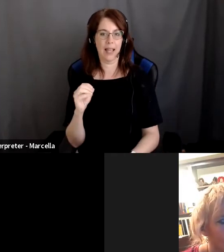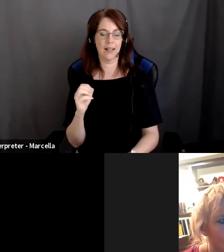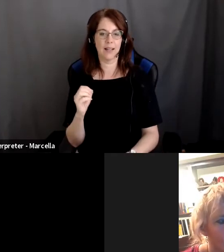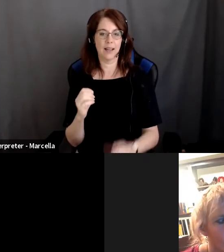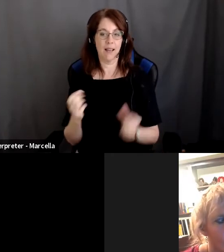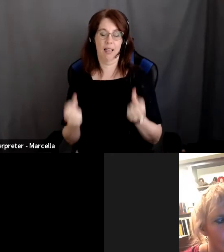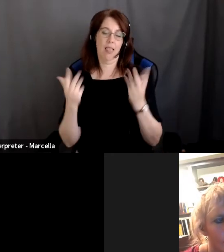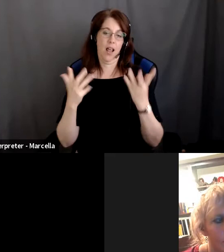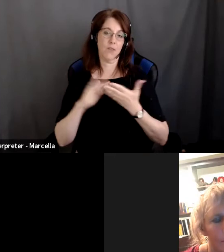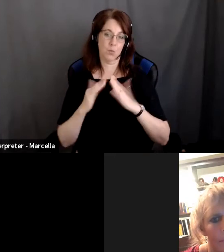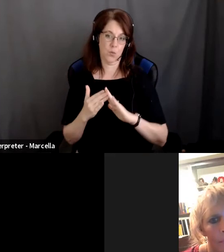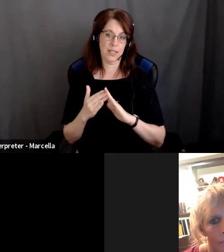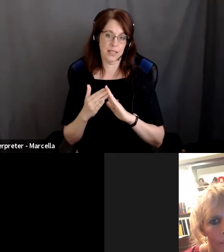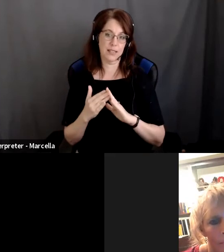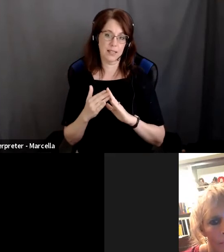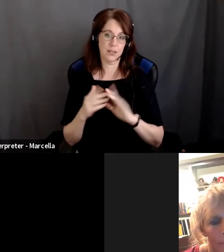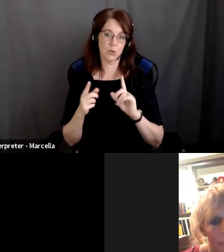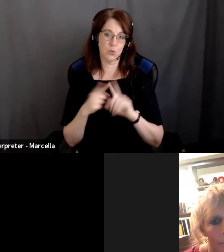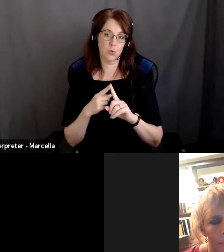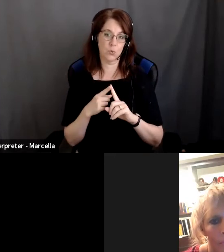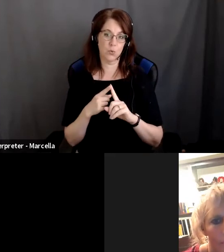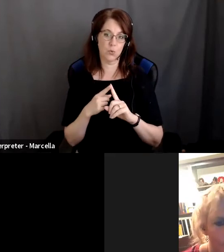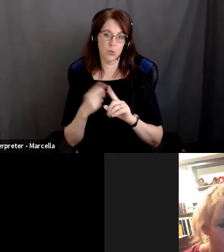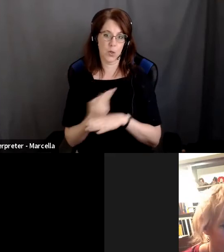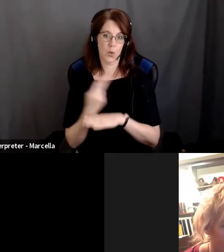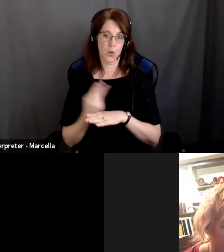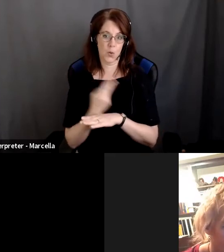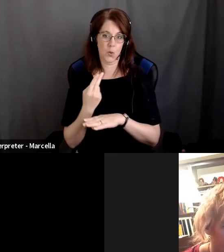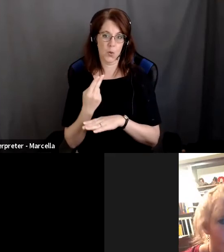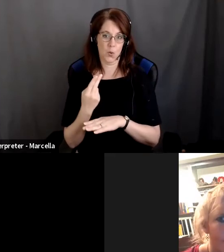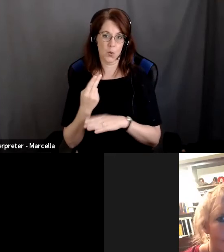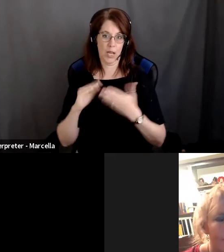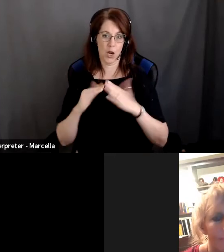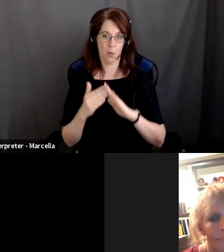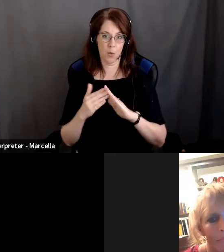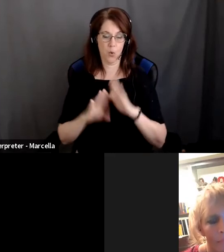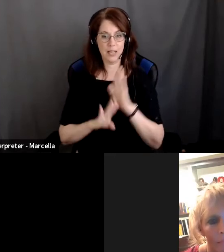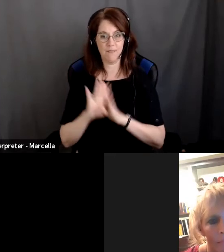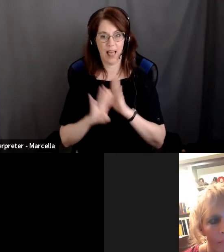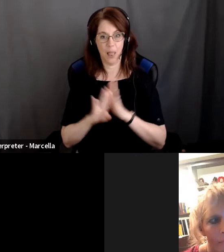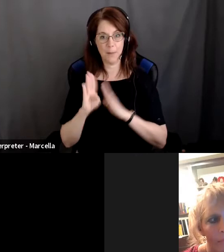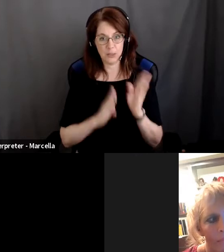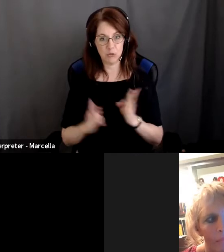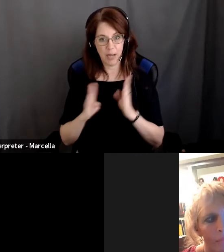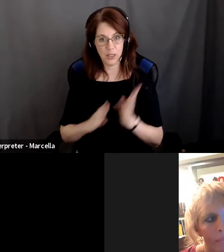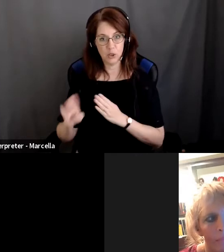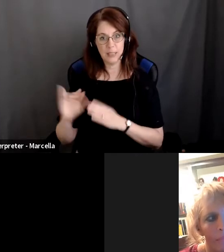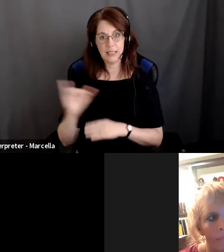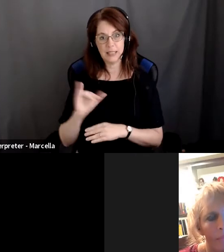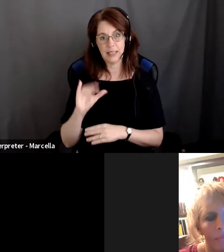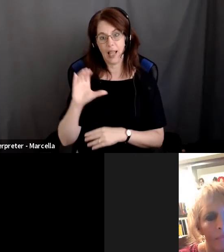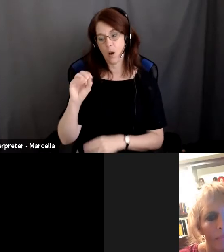of communities to use community development strategies like